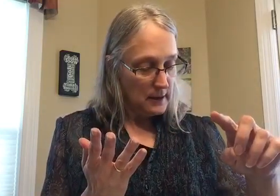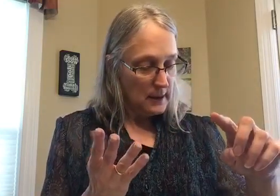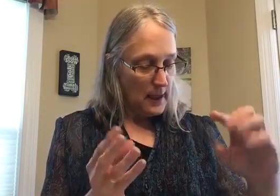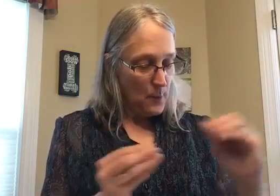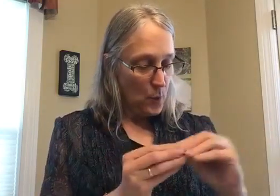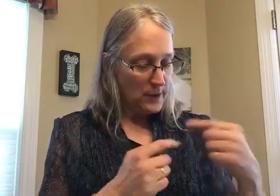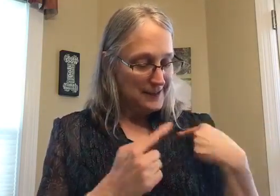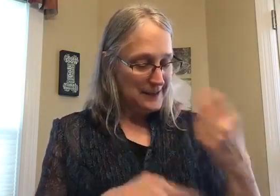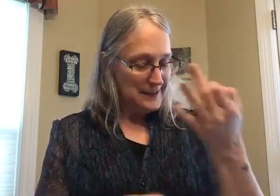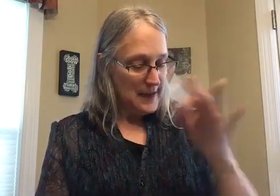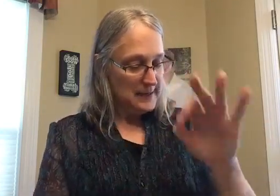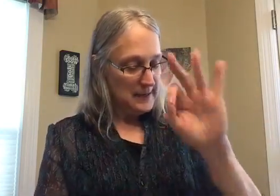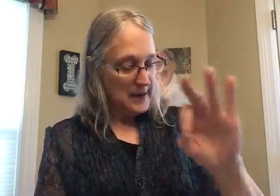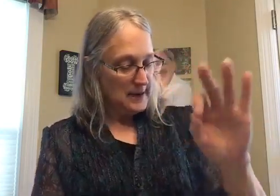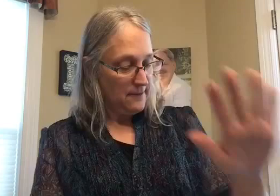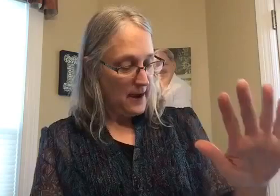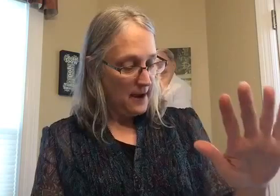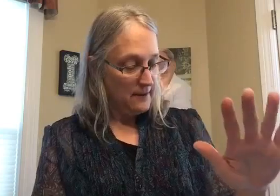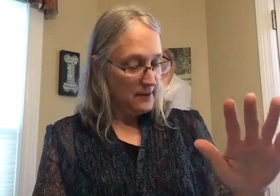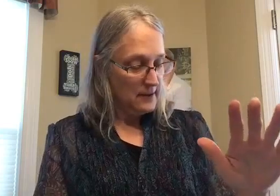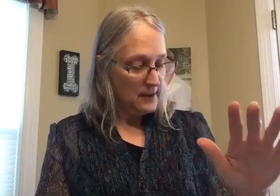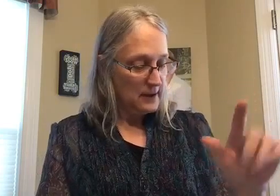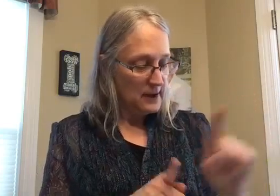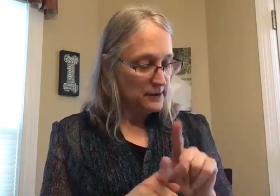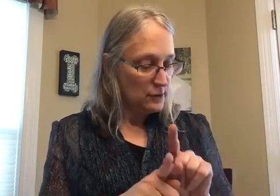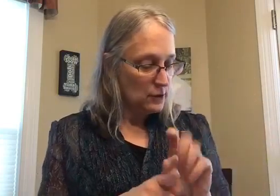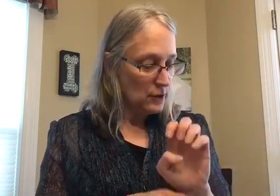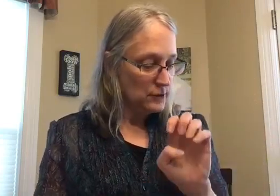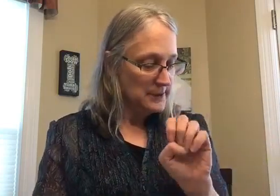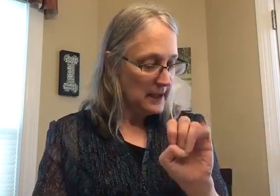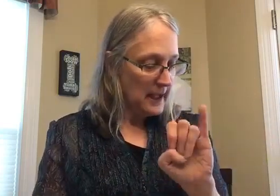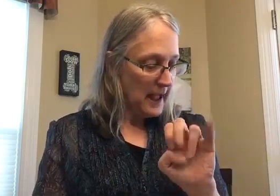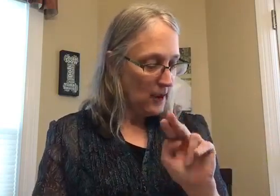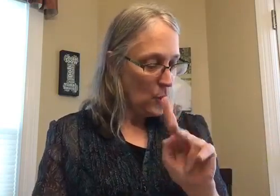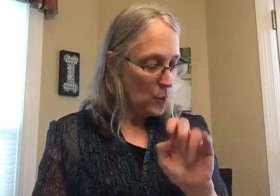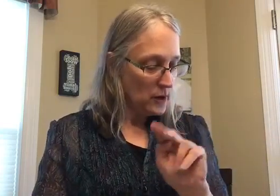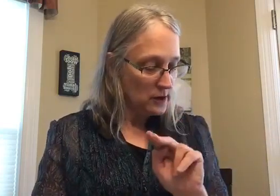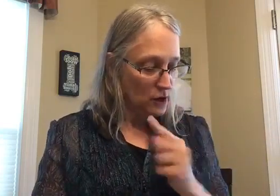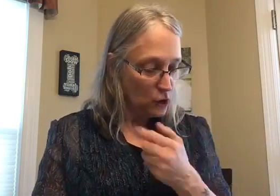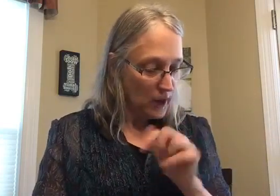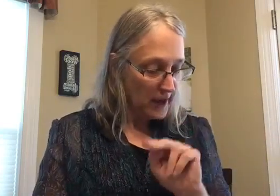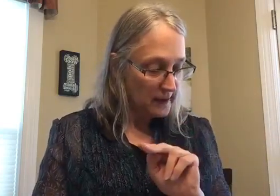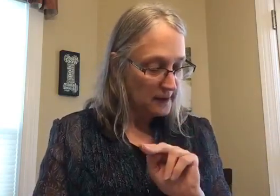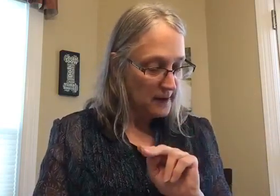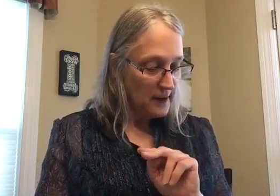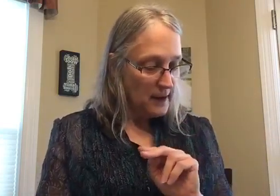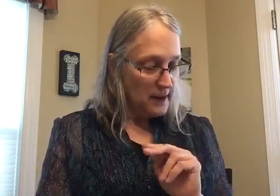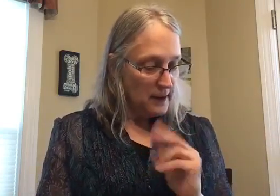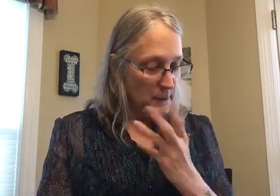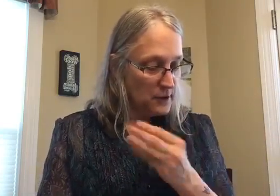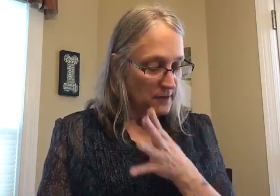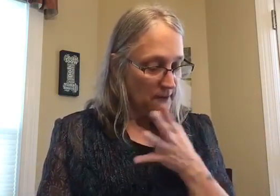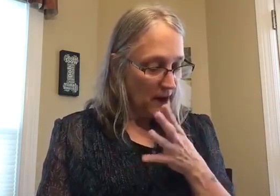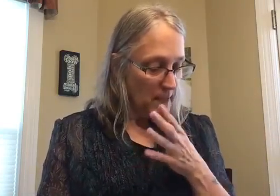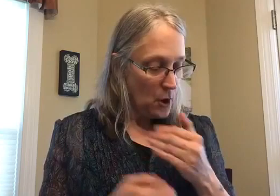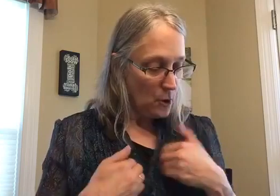and more since 1995. It also grows the acorn grain. The beautiful farm hosts